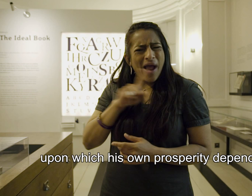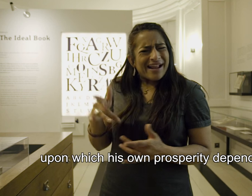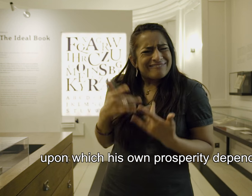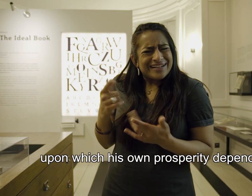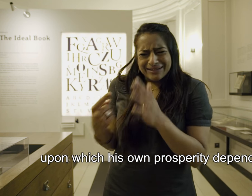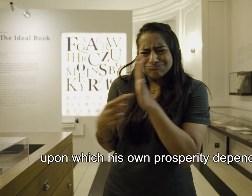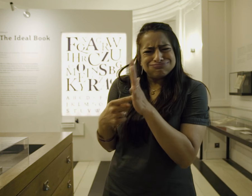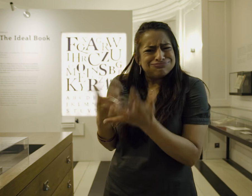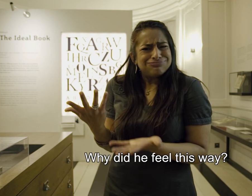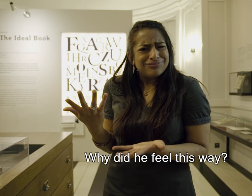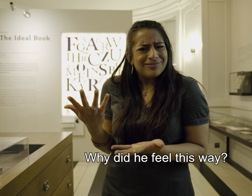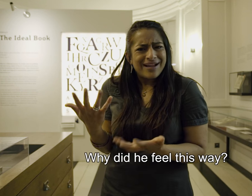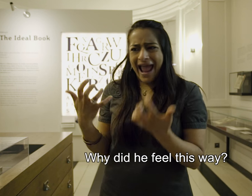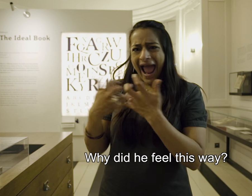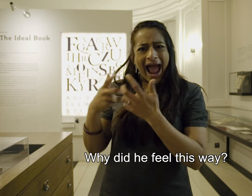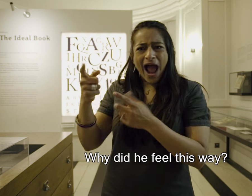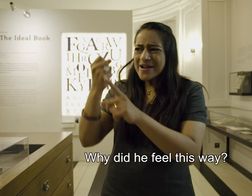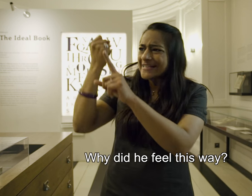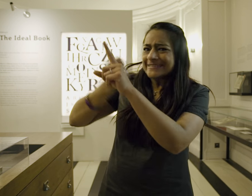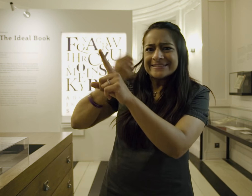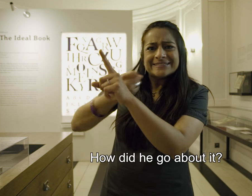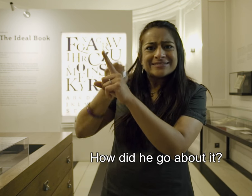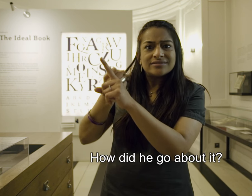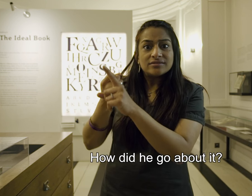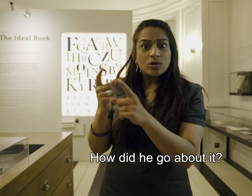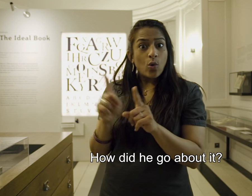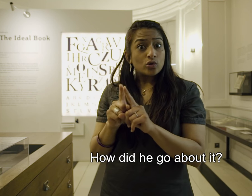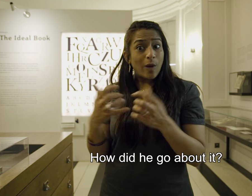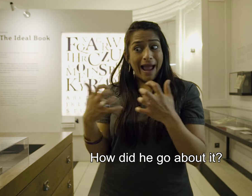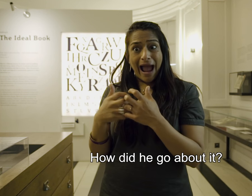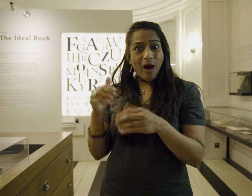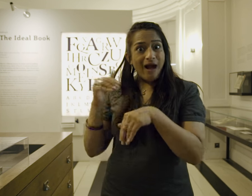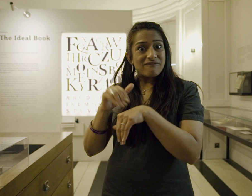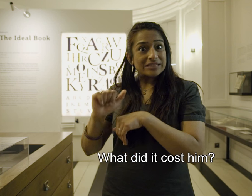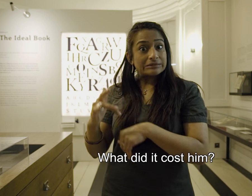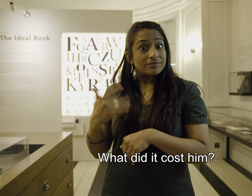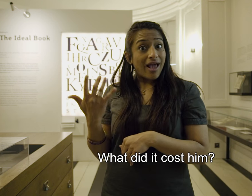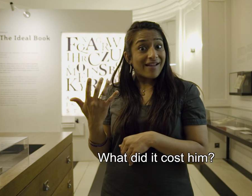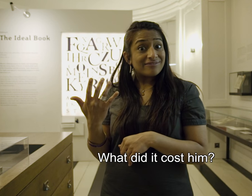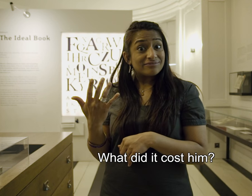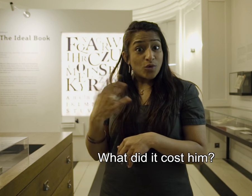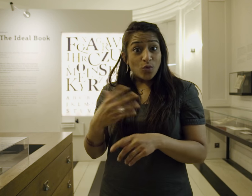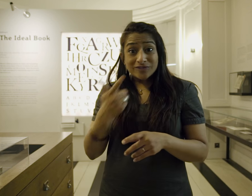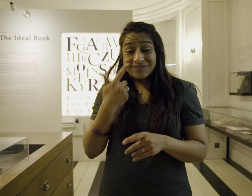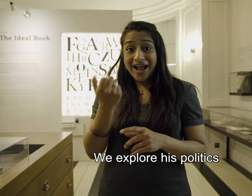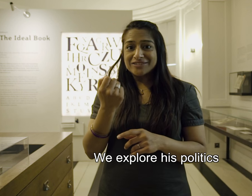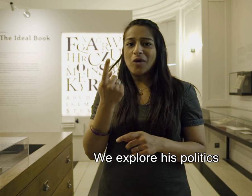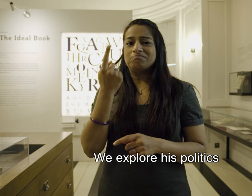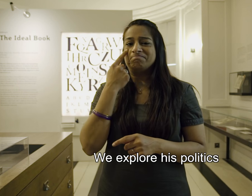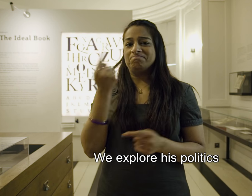depended why did he feel this way? how did he go about it? what did it cost him? we explore his